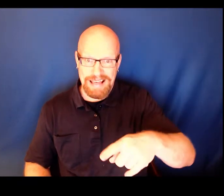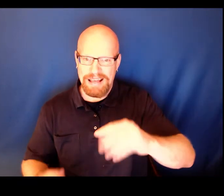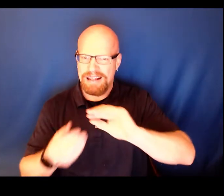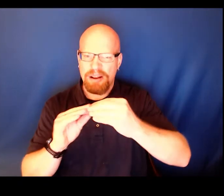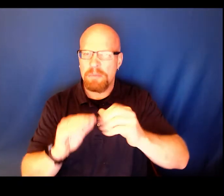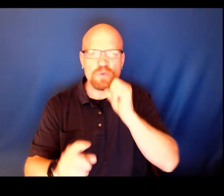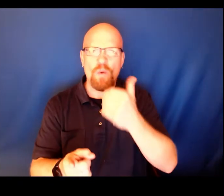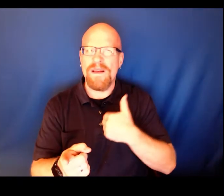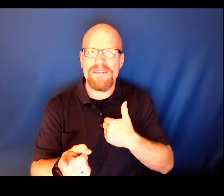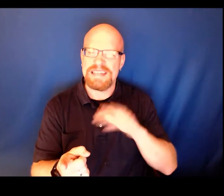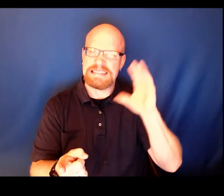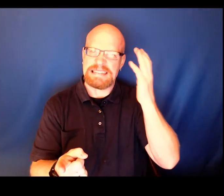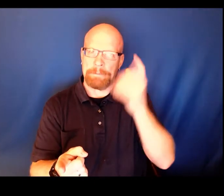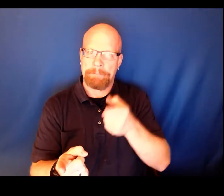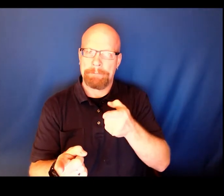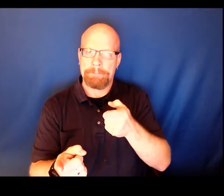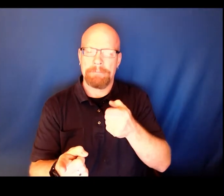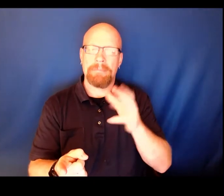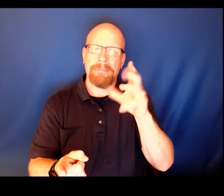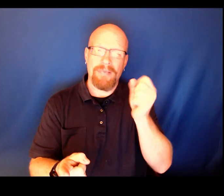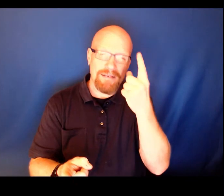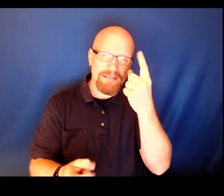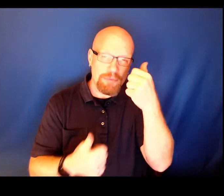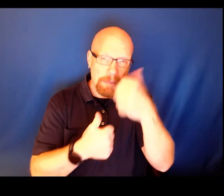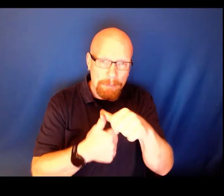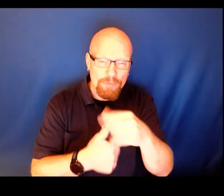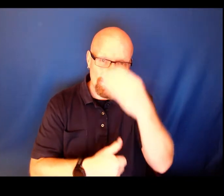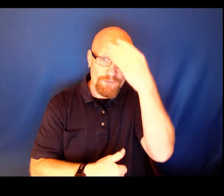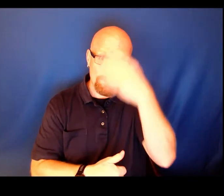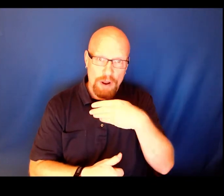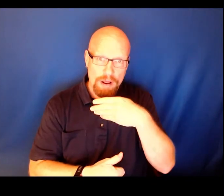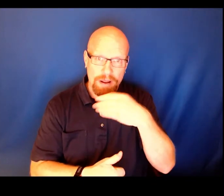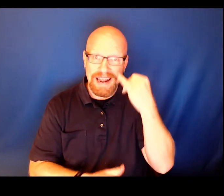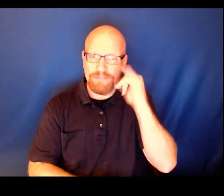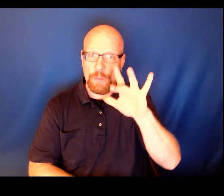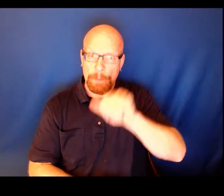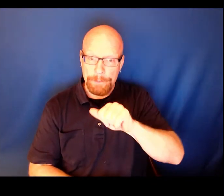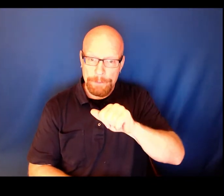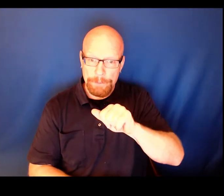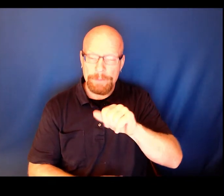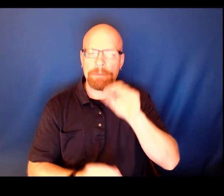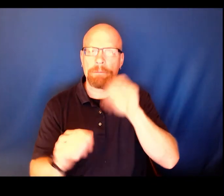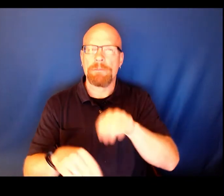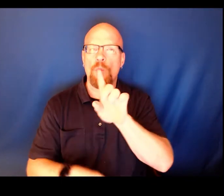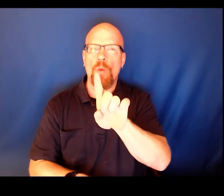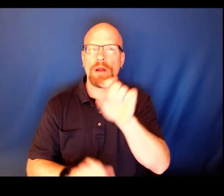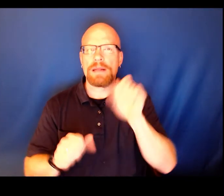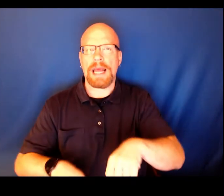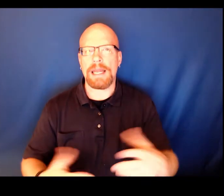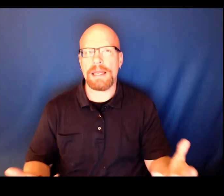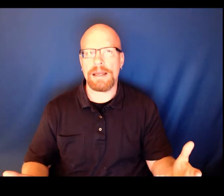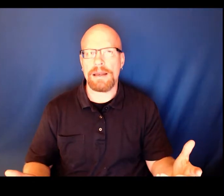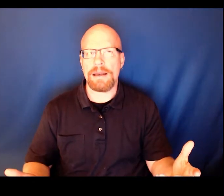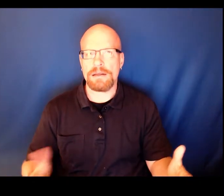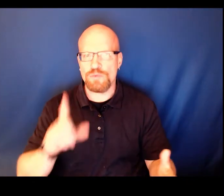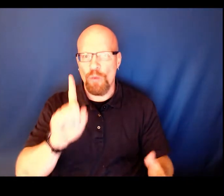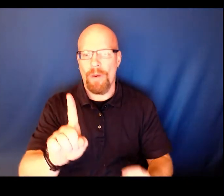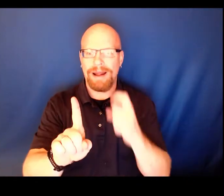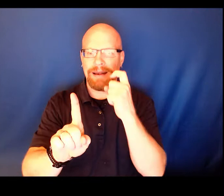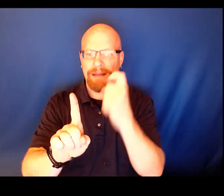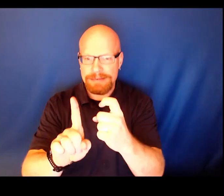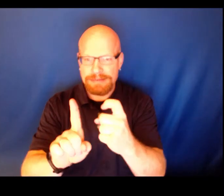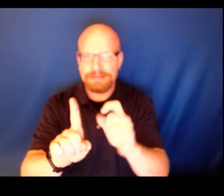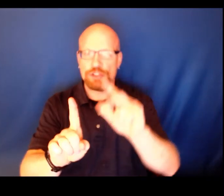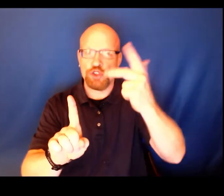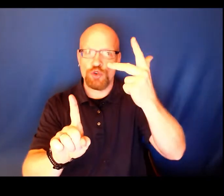Now this one doesn't seem to have a number in front. But you remember that if there's no number there written, the number